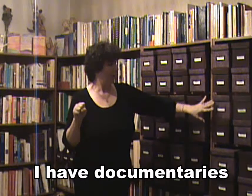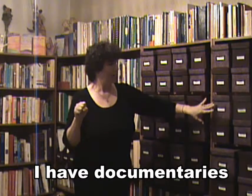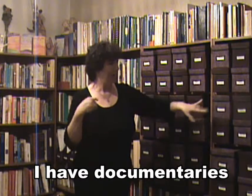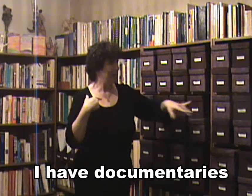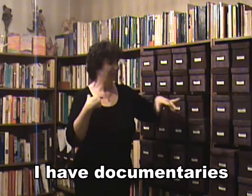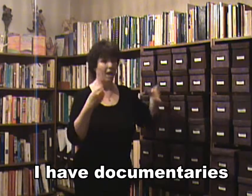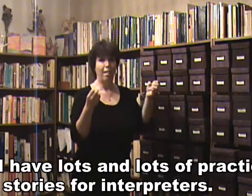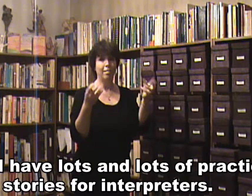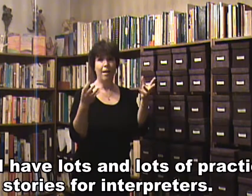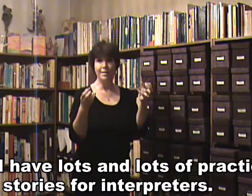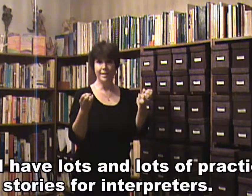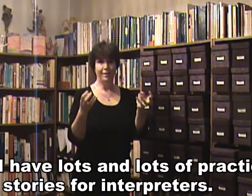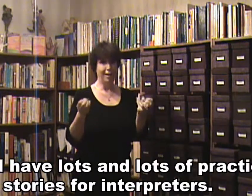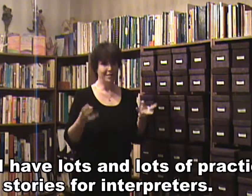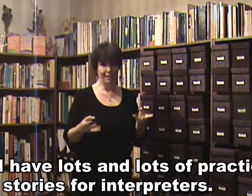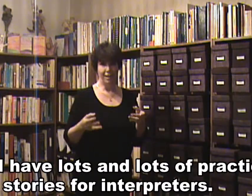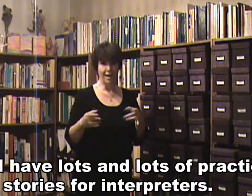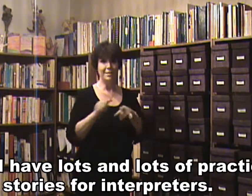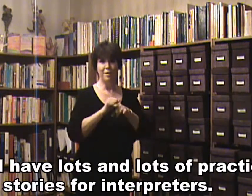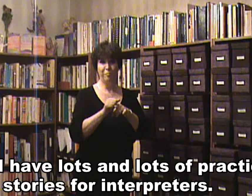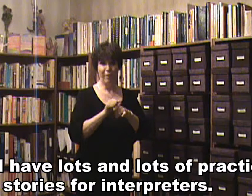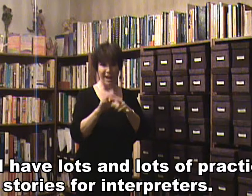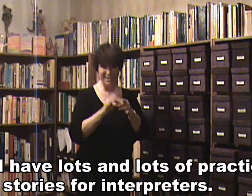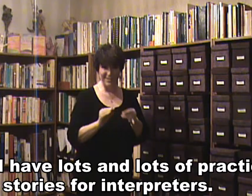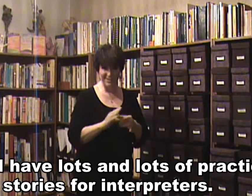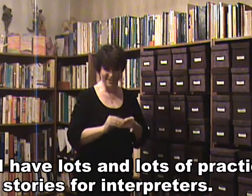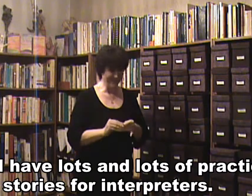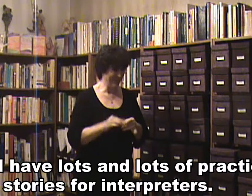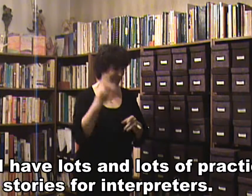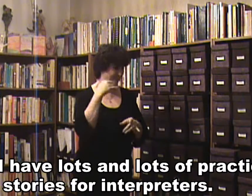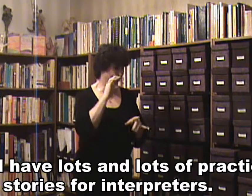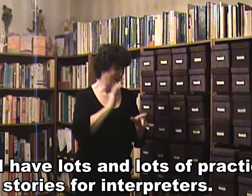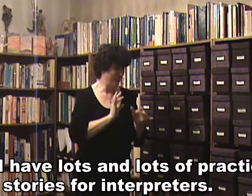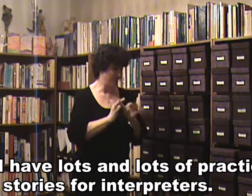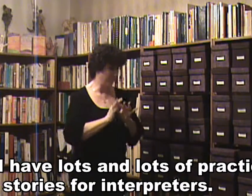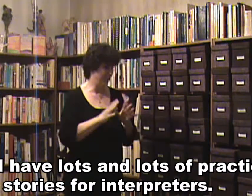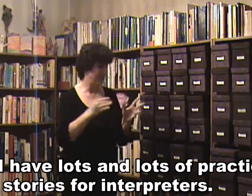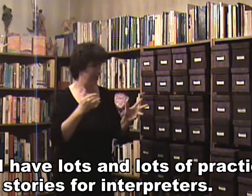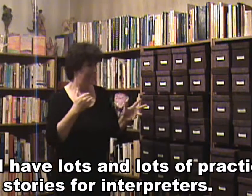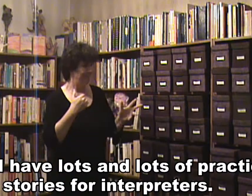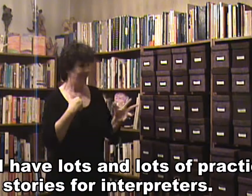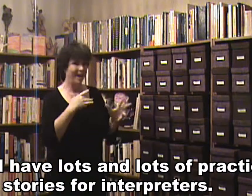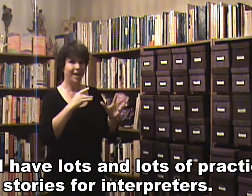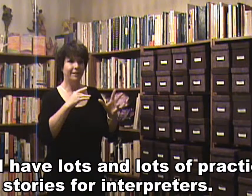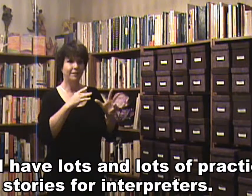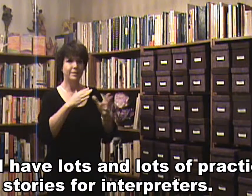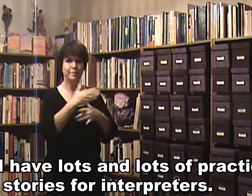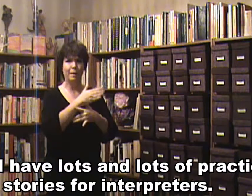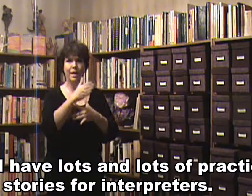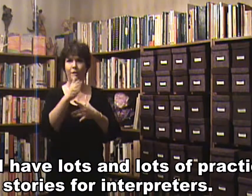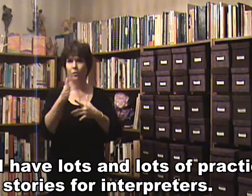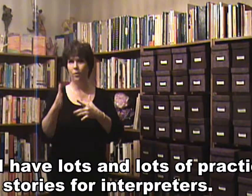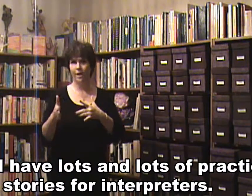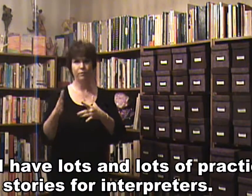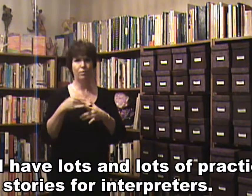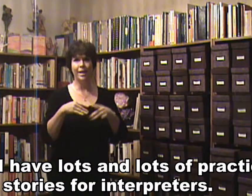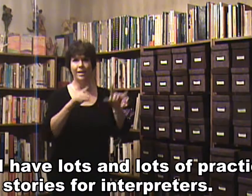I have lots and lots and lots of practice stories for interpreters that span a wide variety